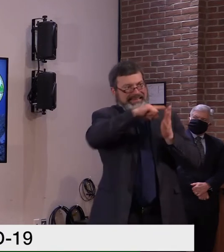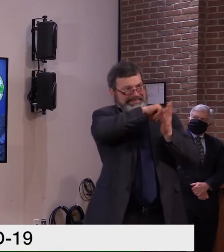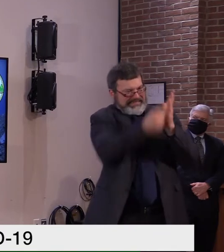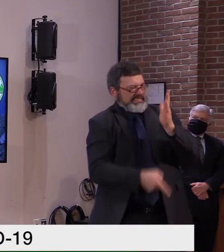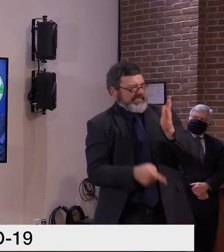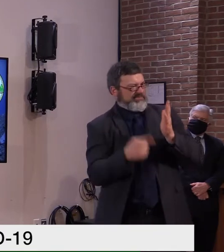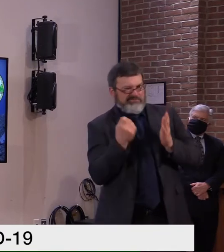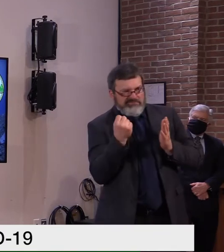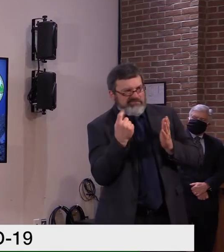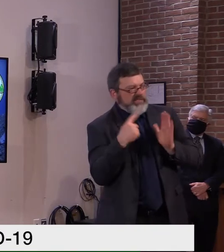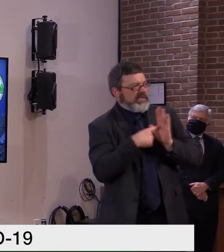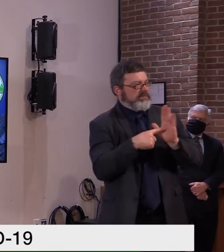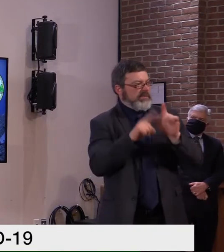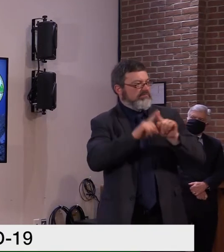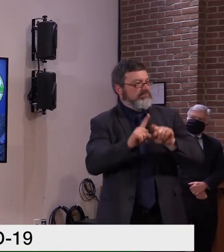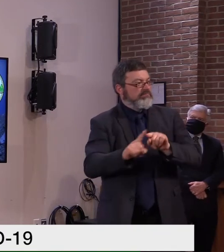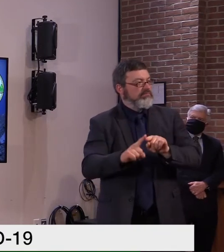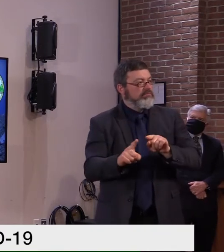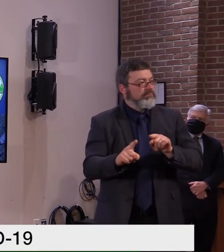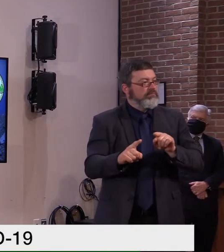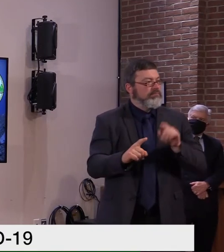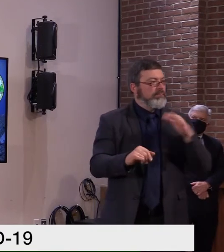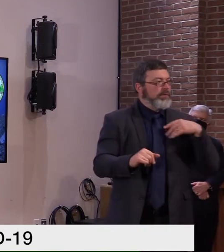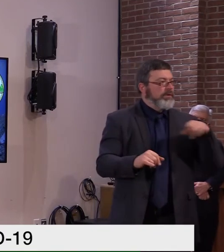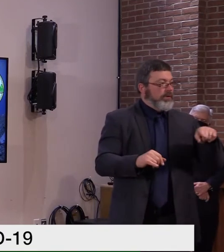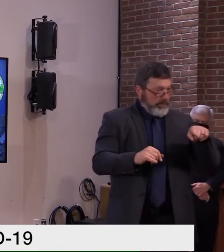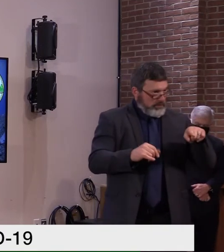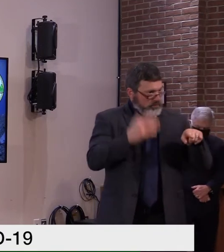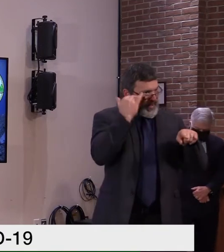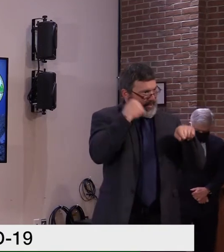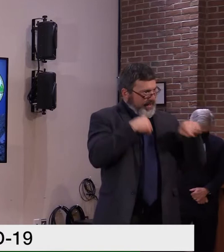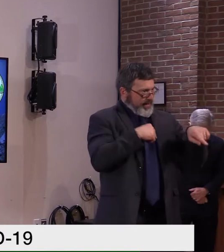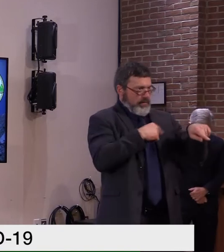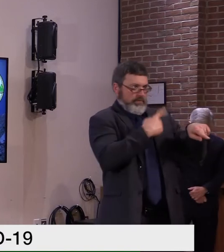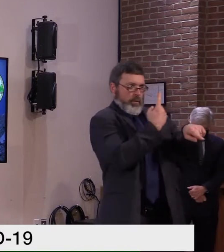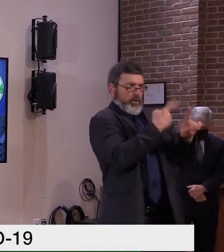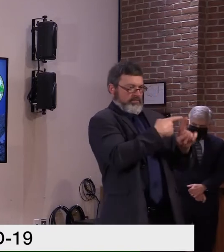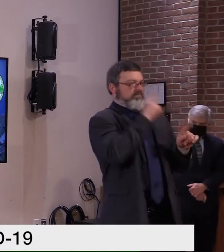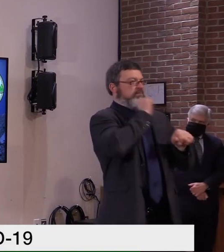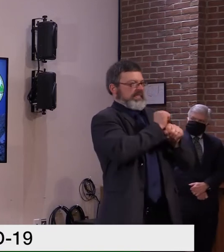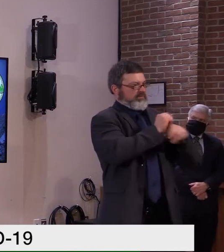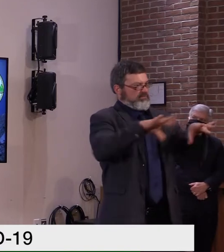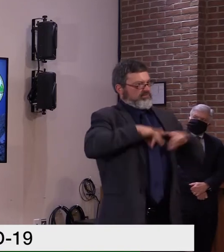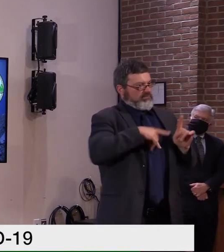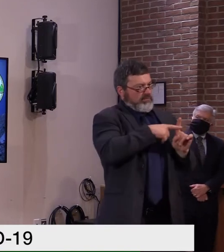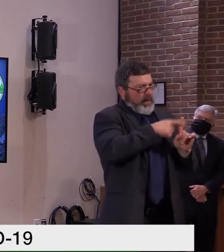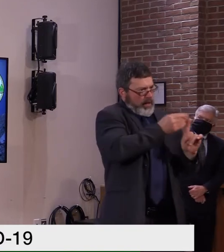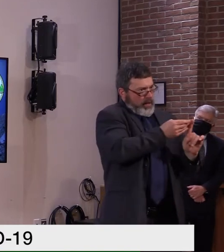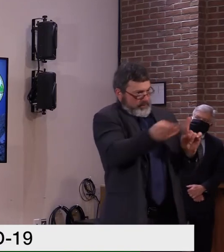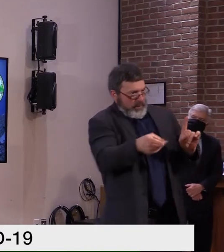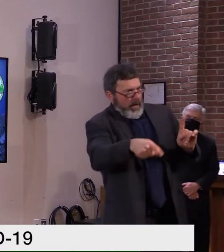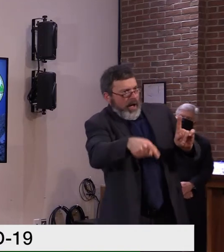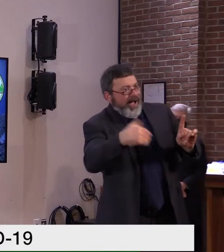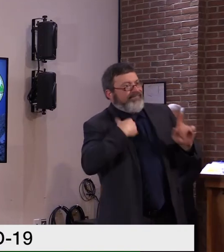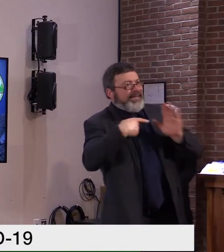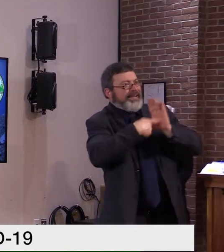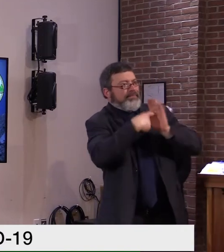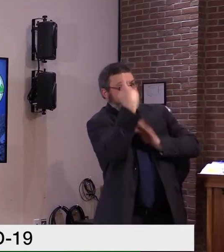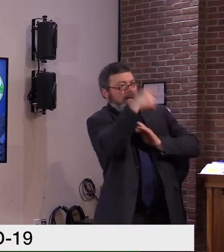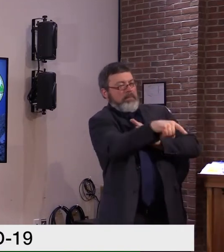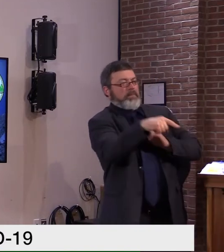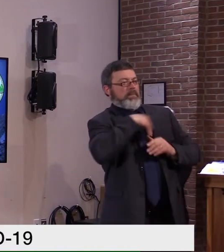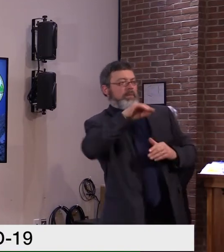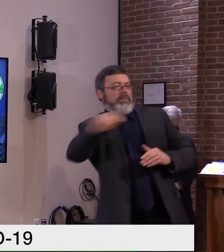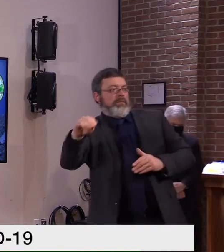case of COVID-19. For all such probable cases, health department teams take the same